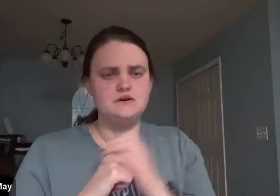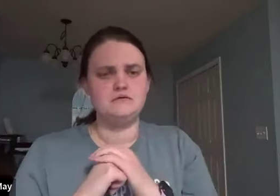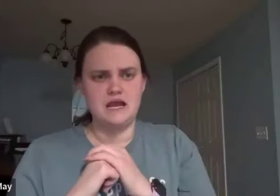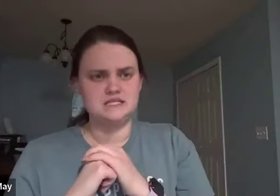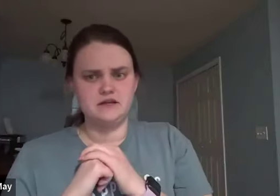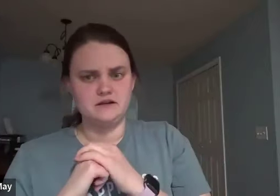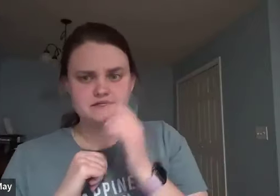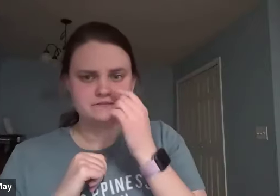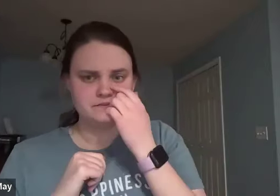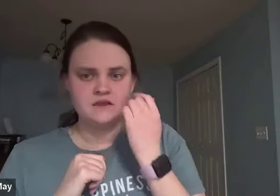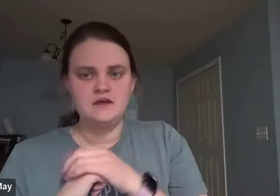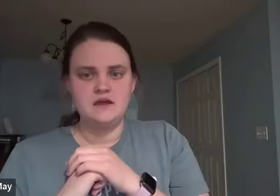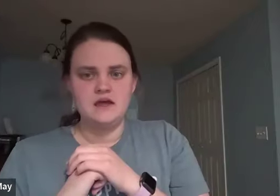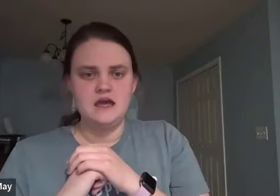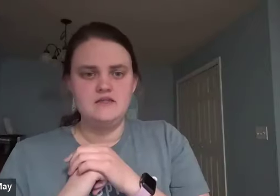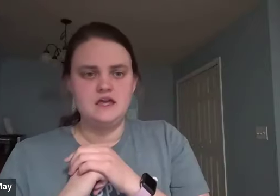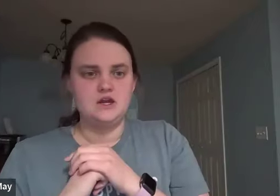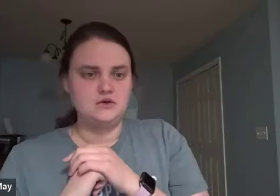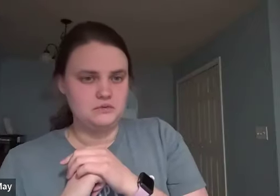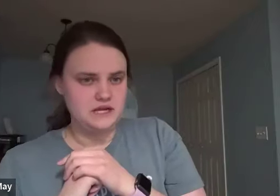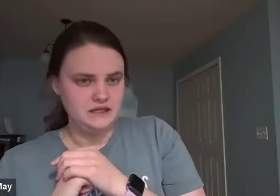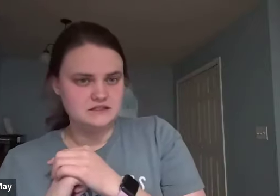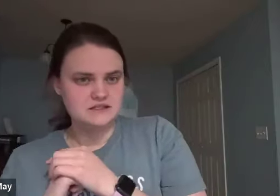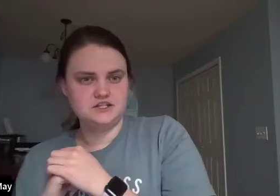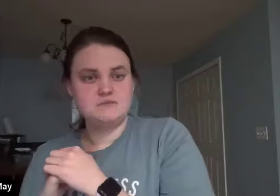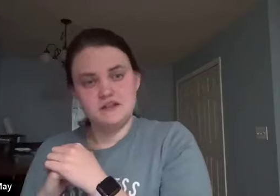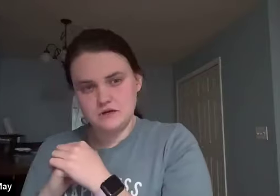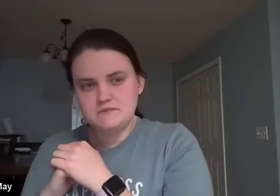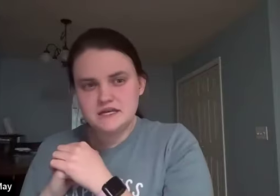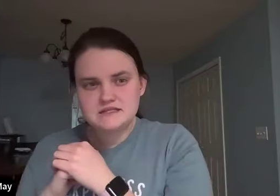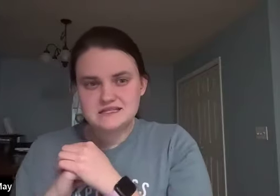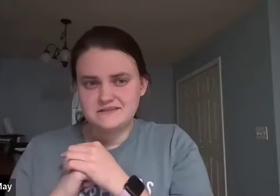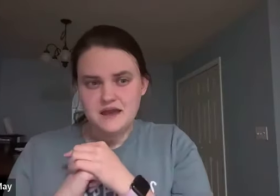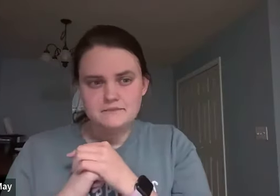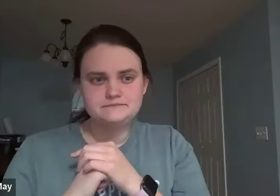So raspberries. And then greens, like you're talking about like green beans, things like that.